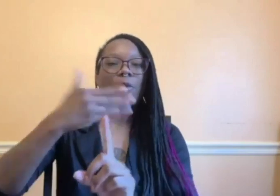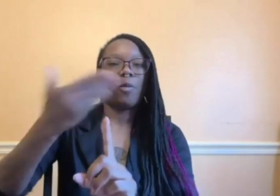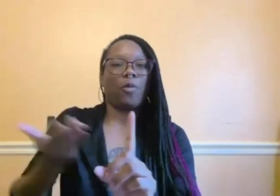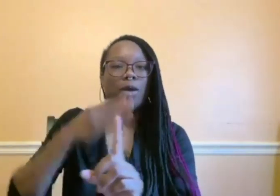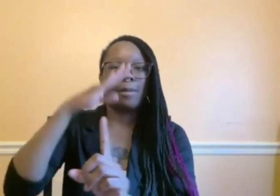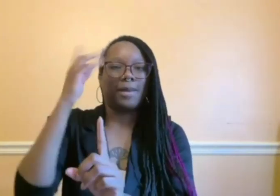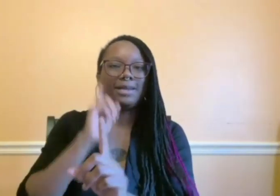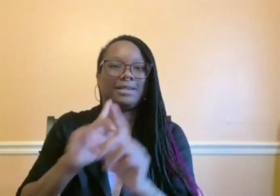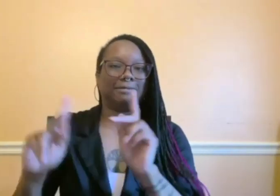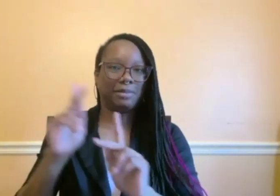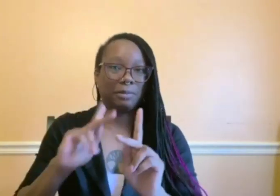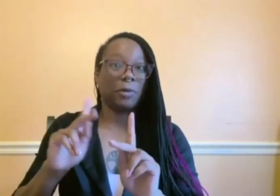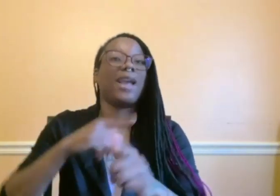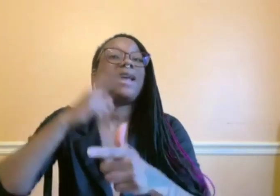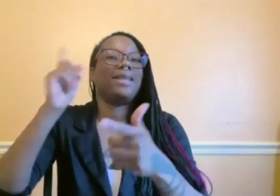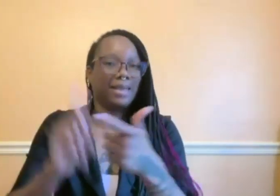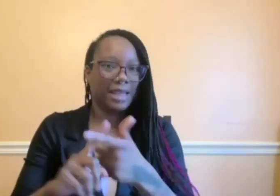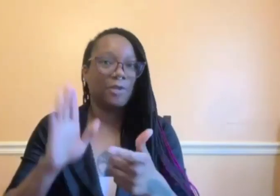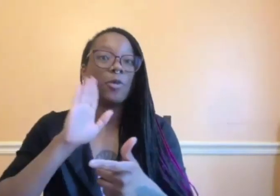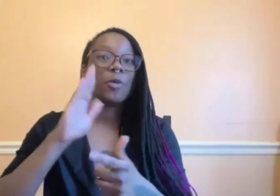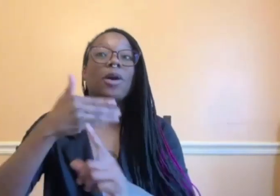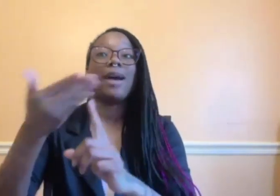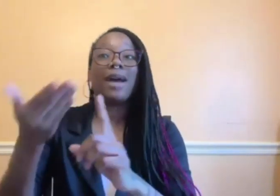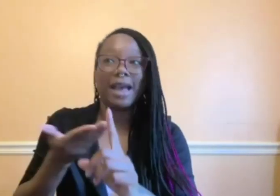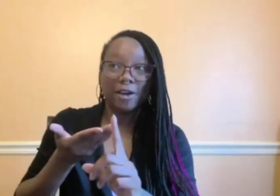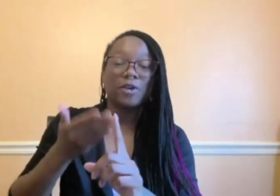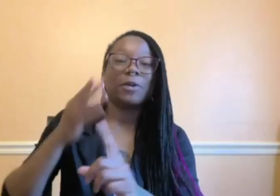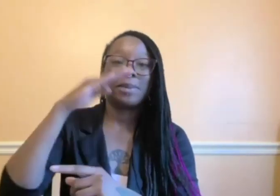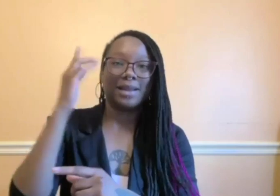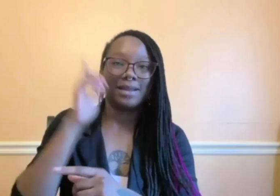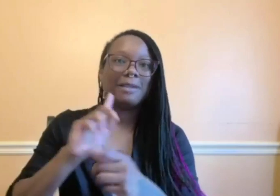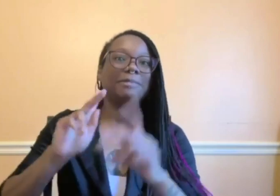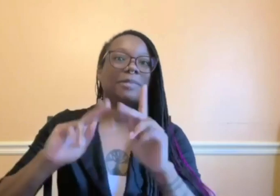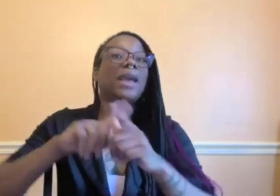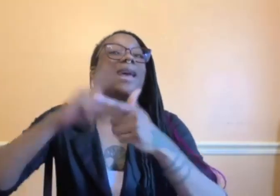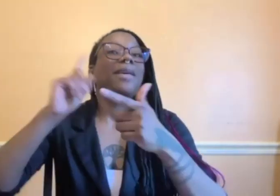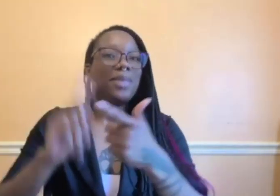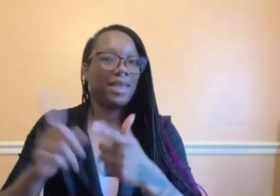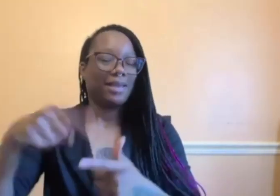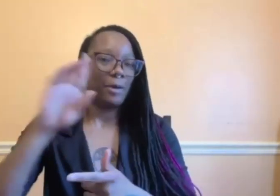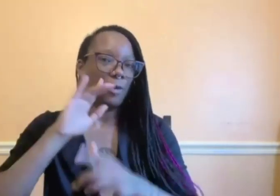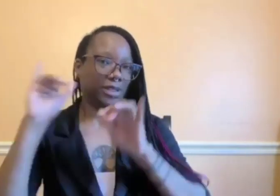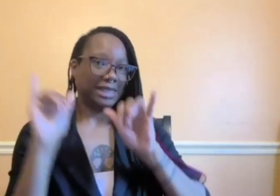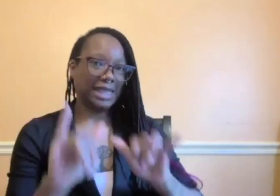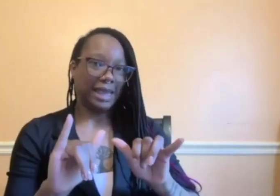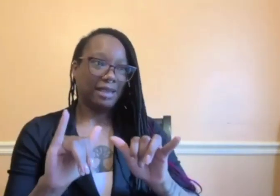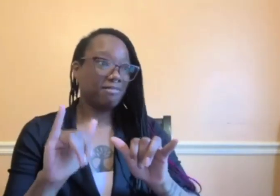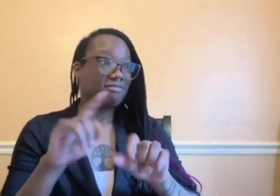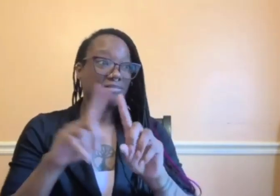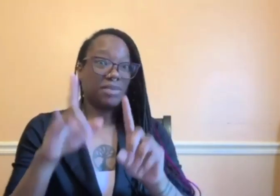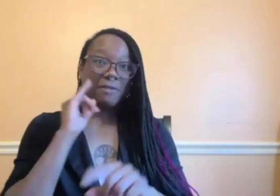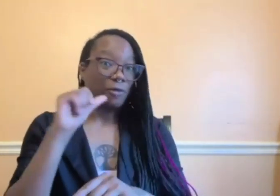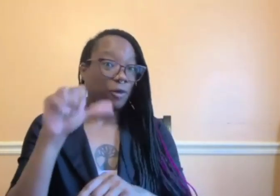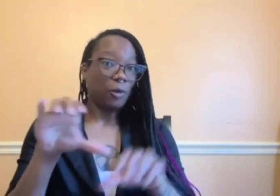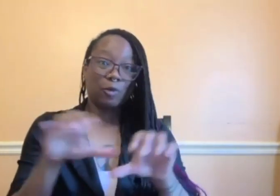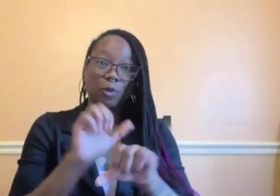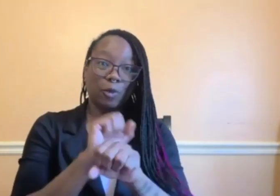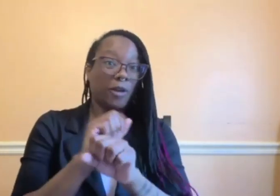your issues to make the environment welcoming for Black individuals? If they are willing to do so, then